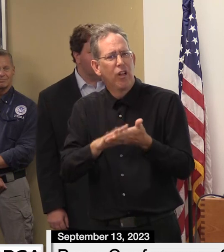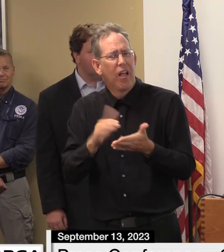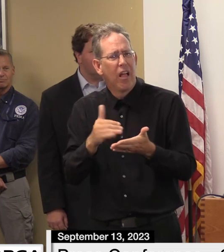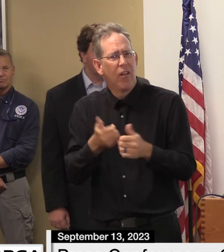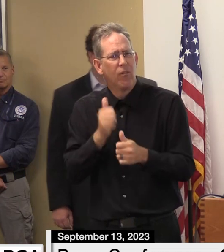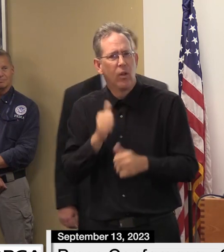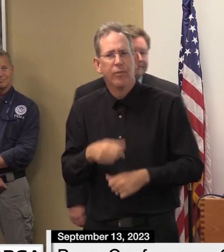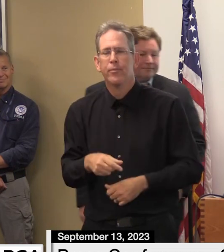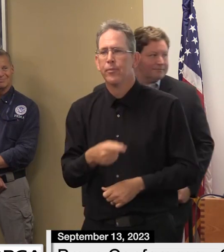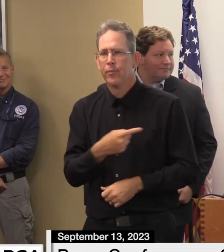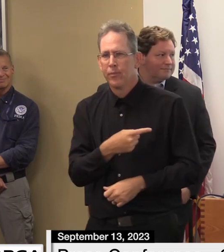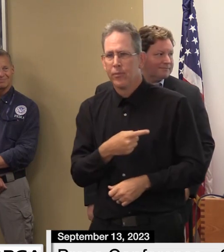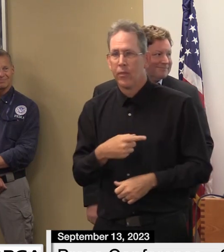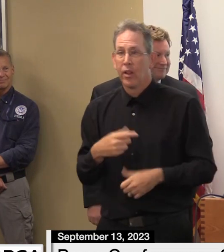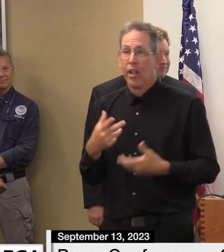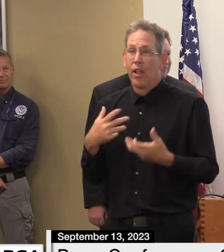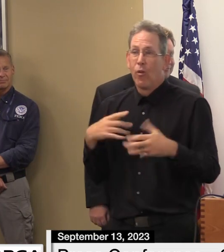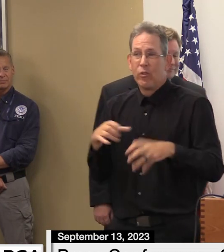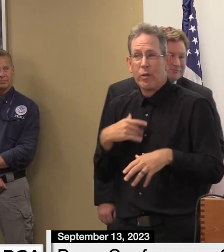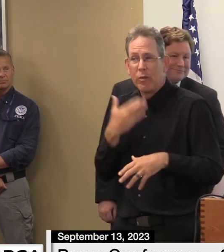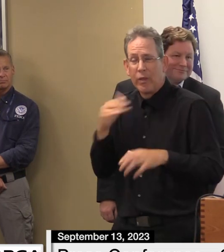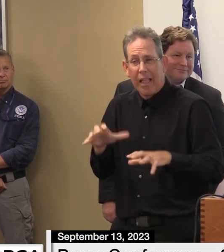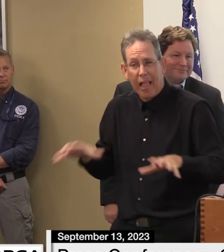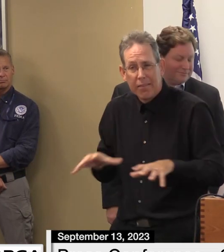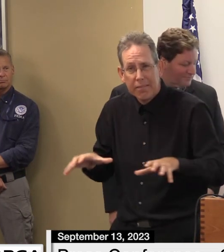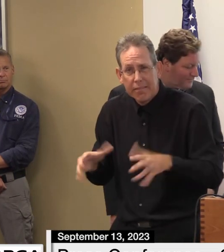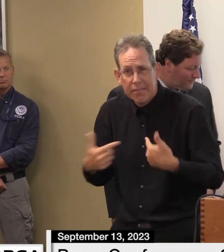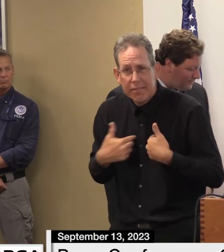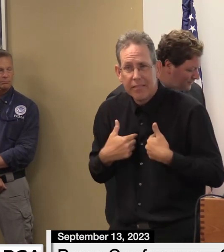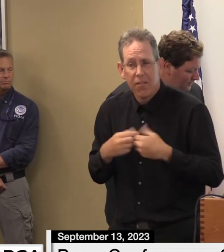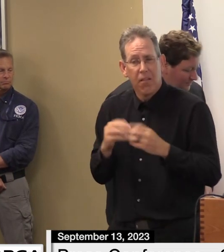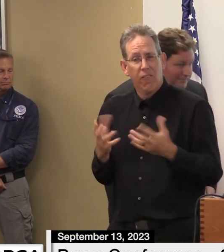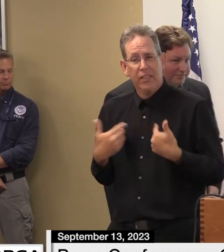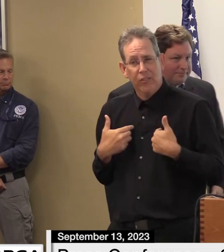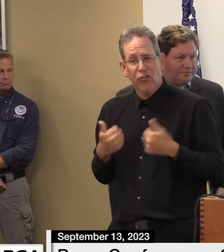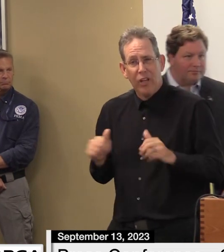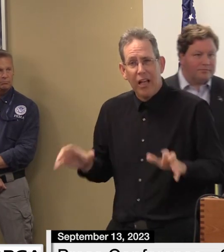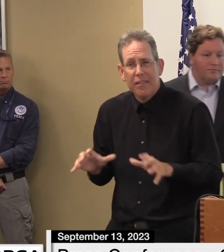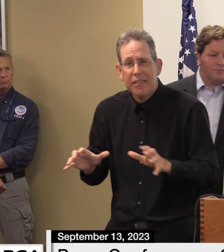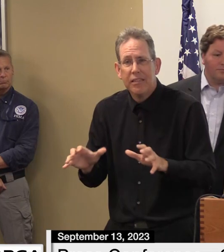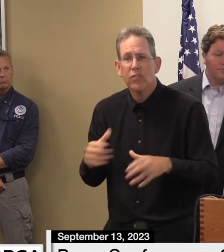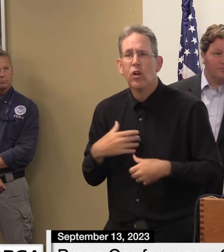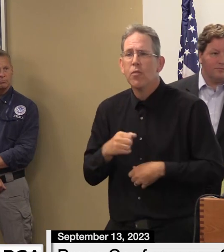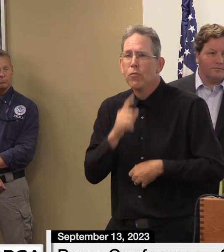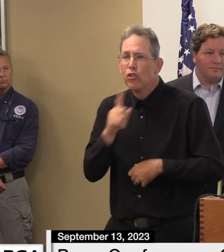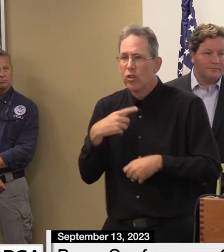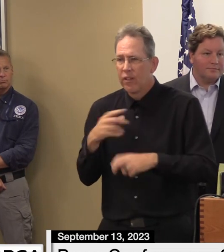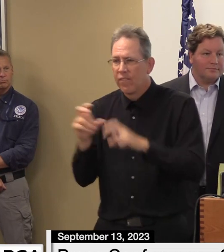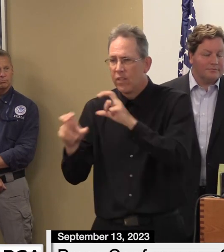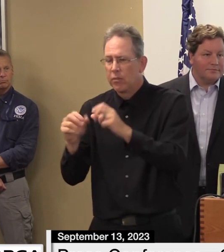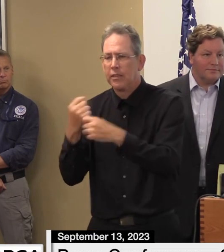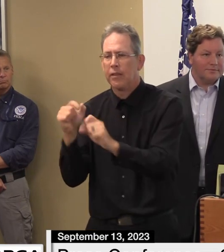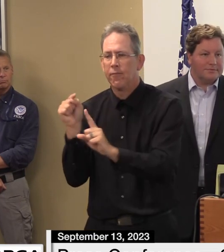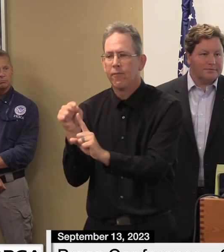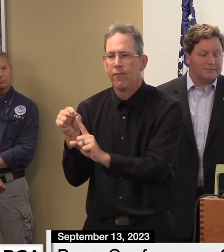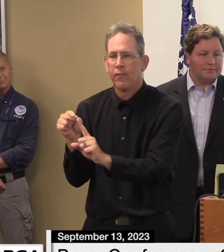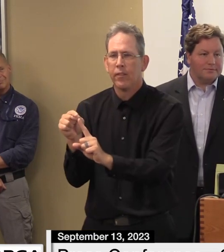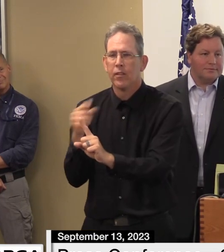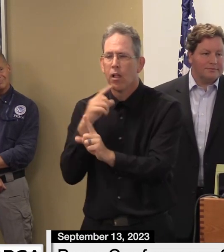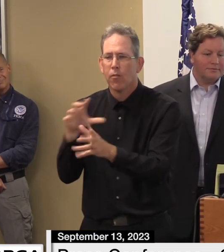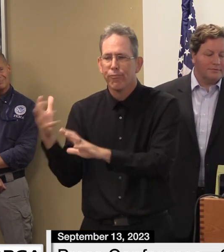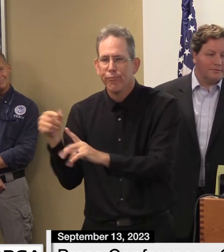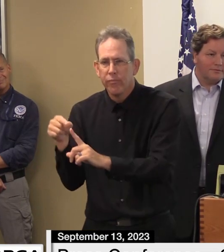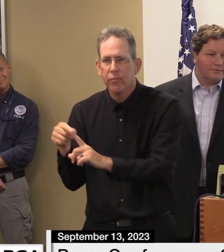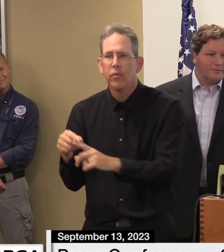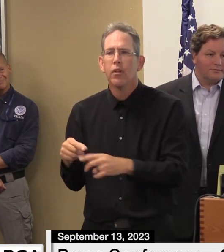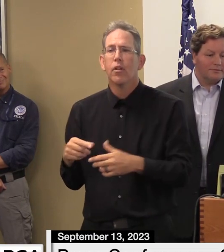Well, we'll do the best we can, obviously. We want to make sure that the investments are safe. I will probably have